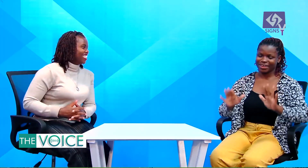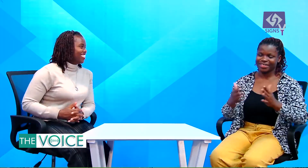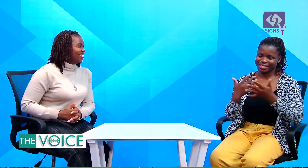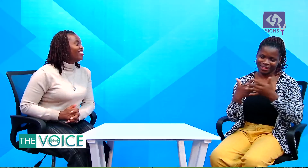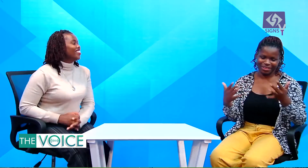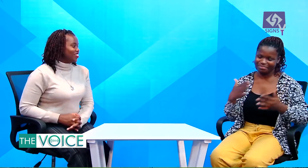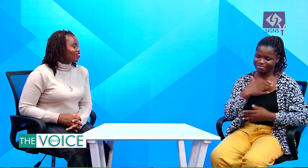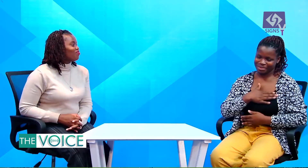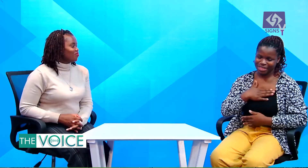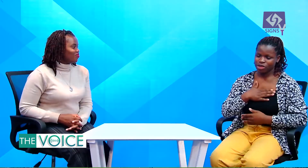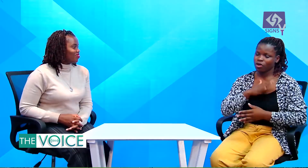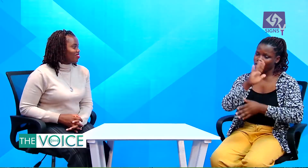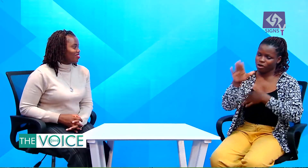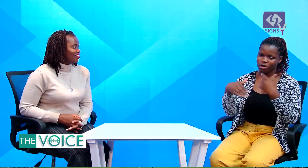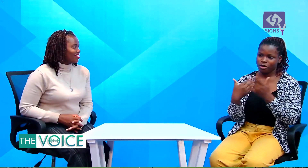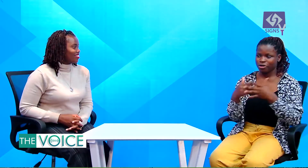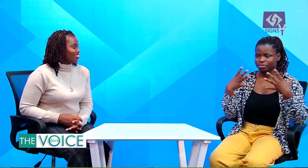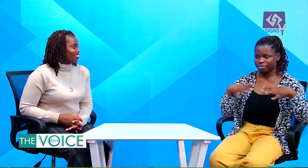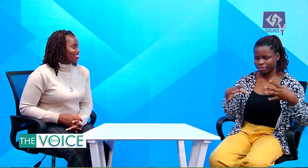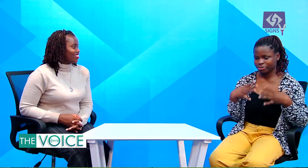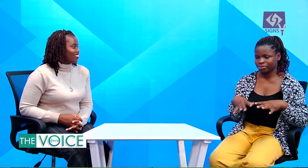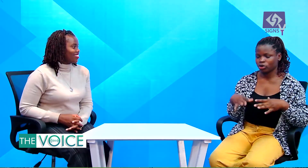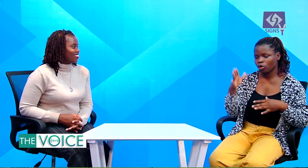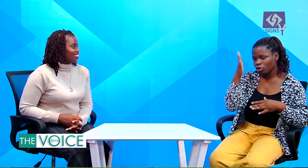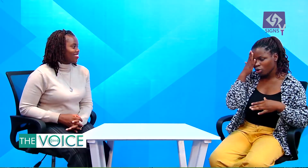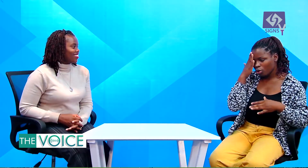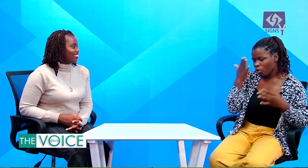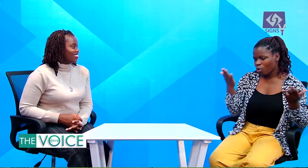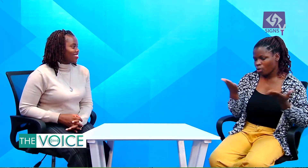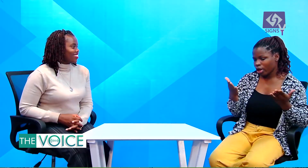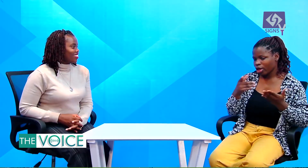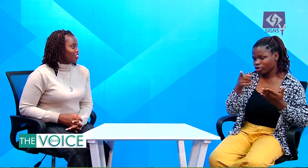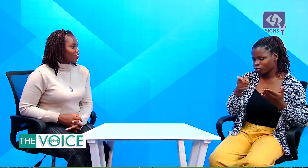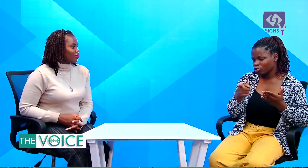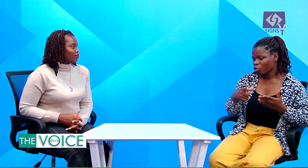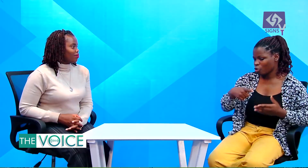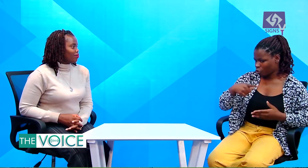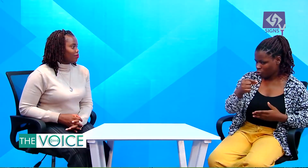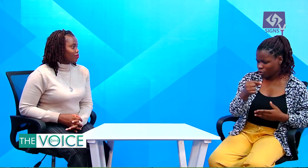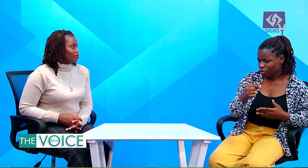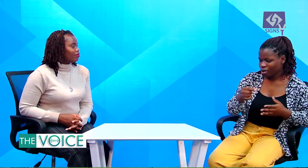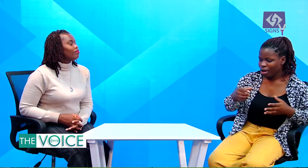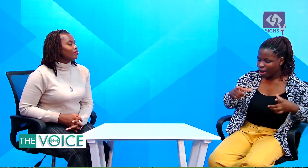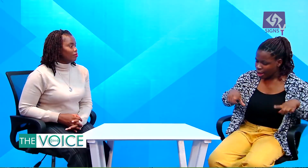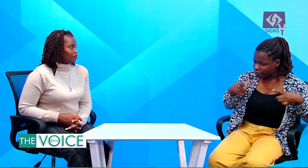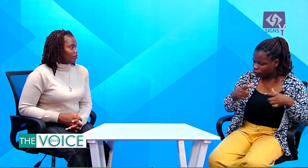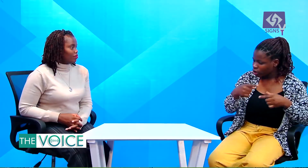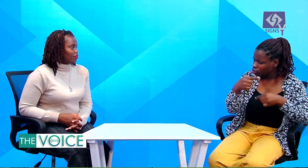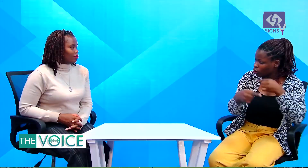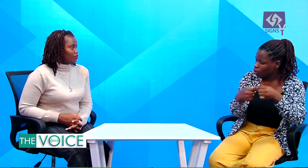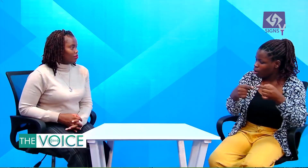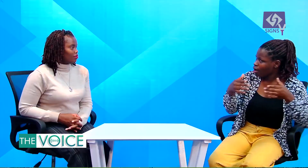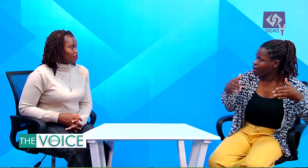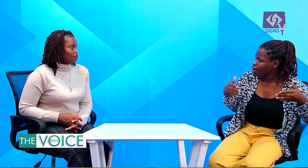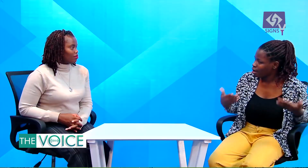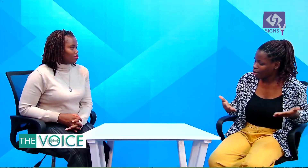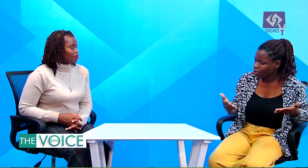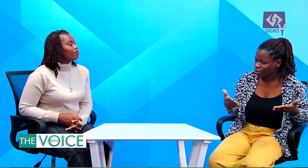viewers, but yeah, those are some of the pointers I really had to bring today. So anywhere you go, how